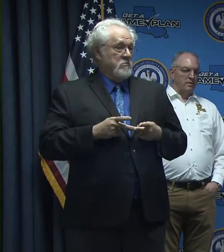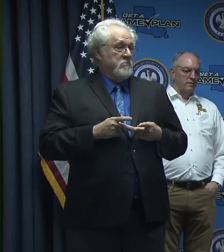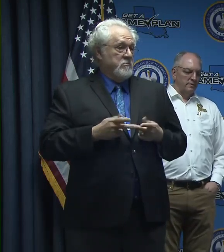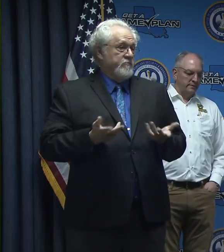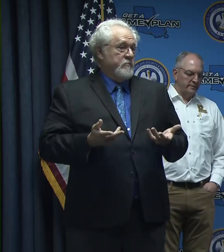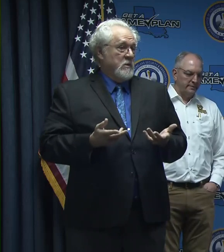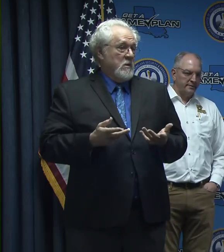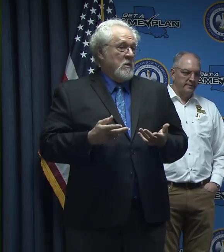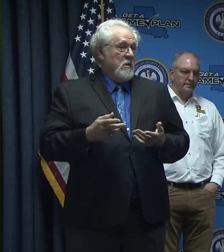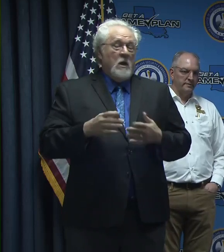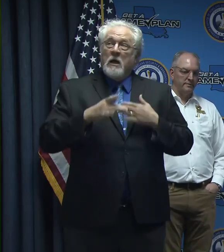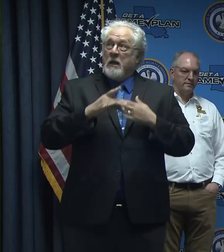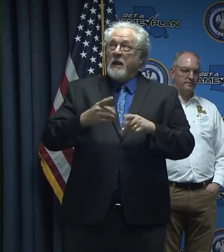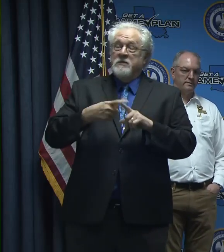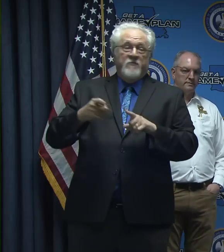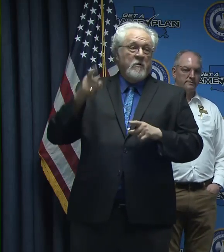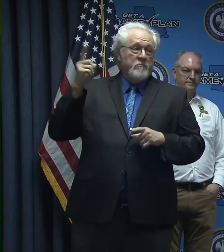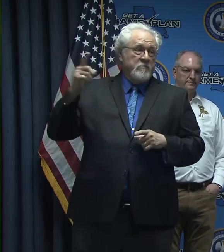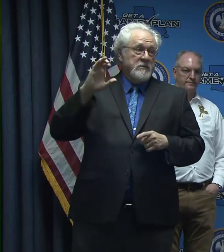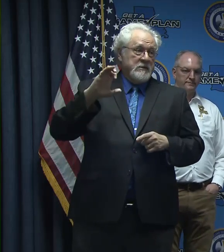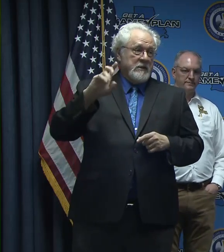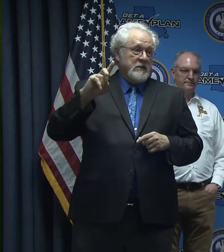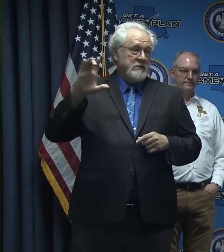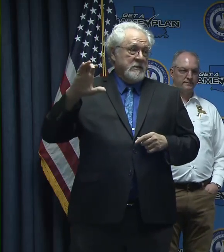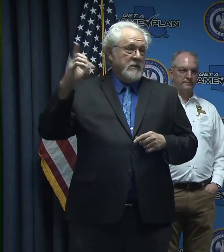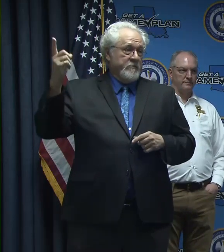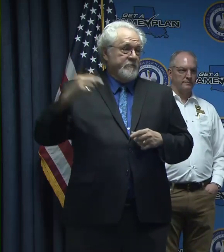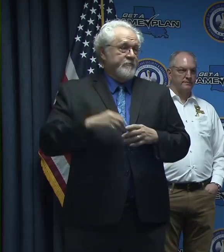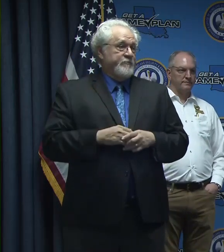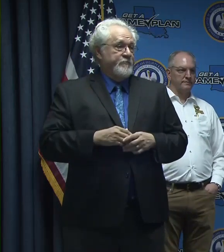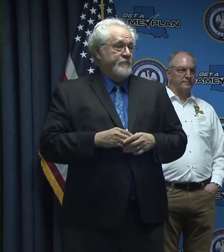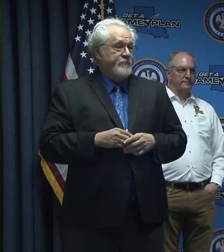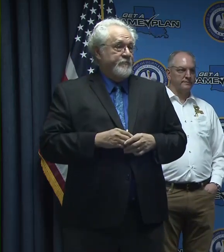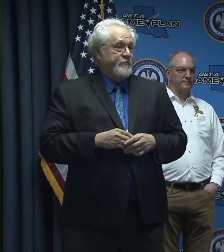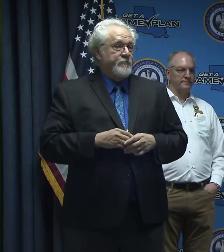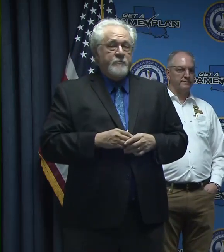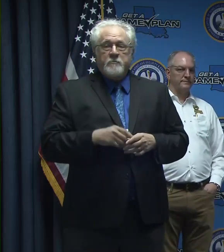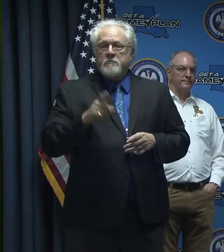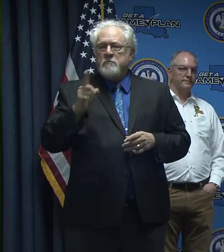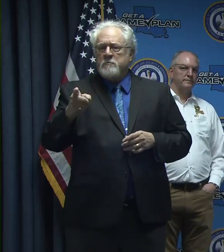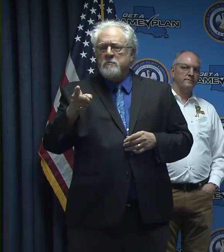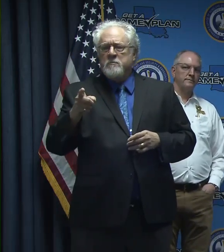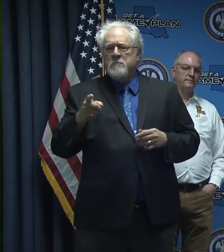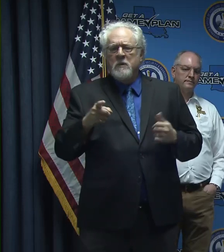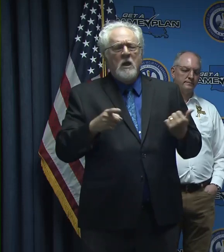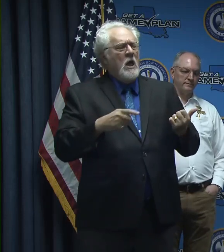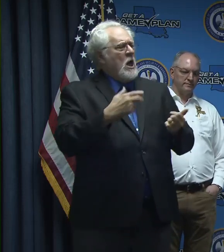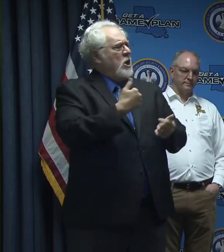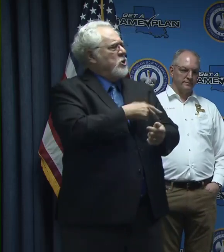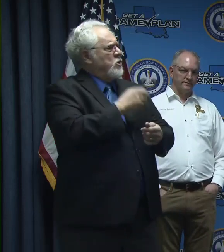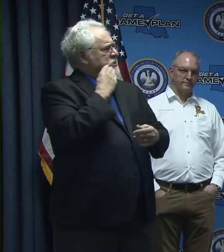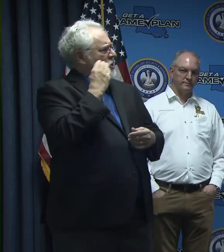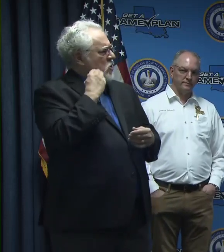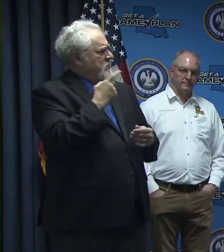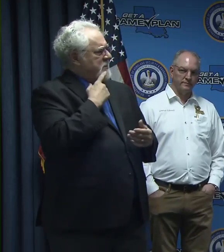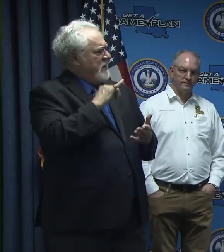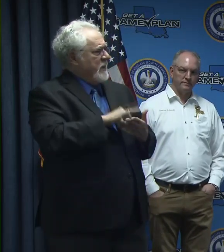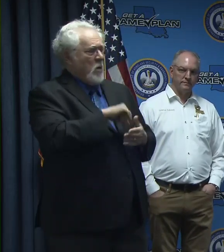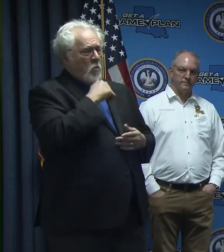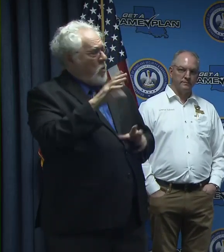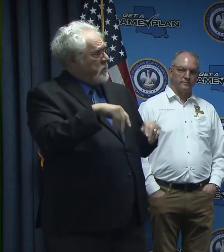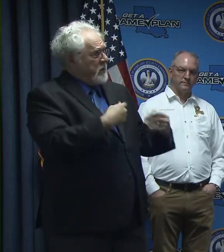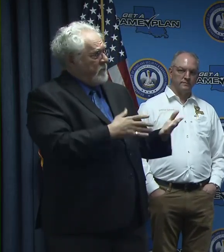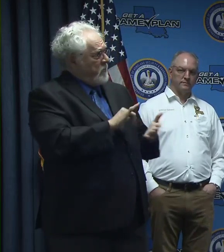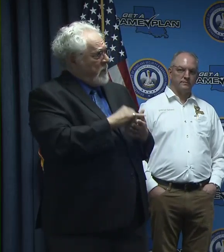under guidance and with advice from the Centers for Disease Control and Prevention. But on that subject, were the nursing homes saying they would not provide